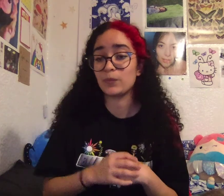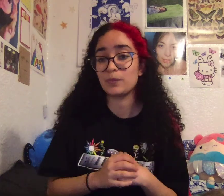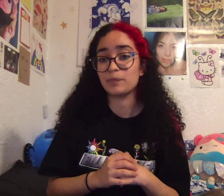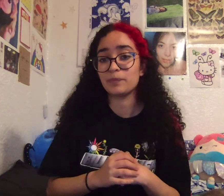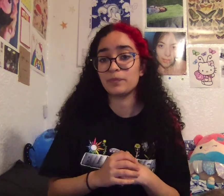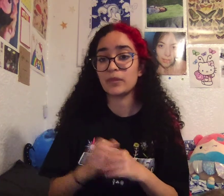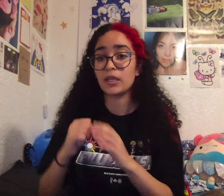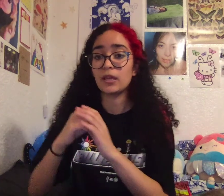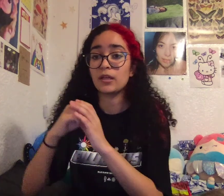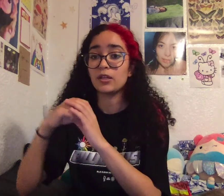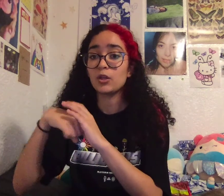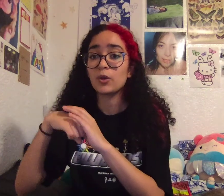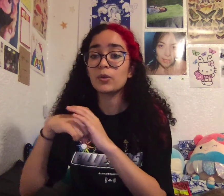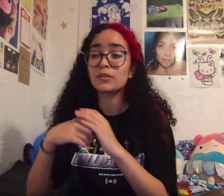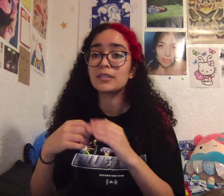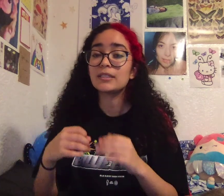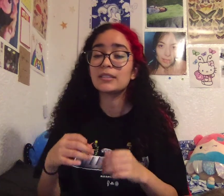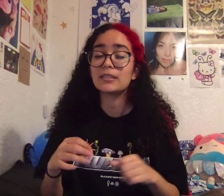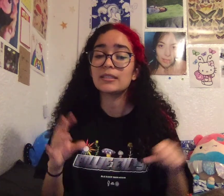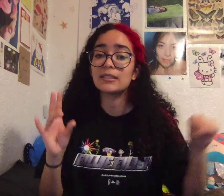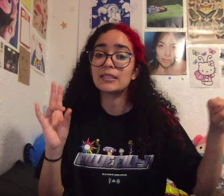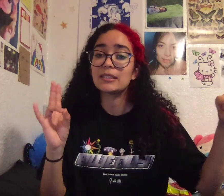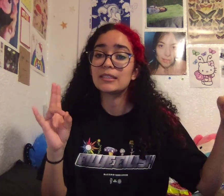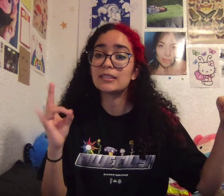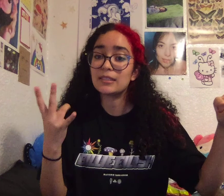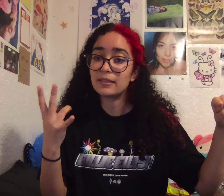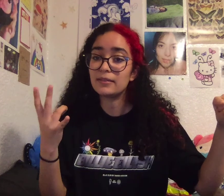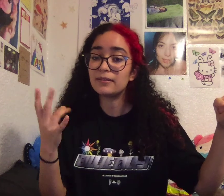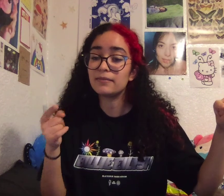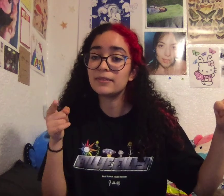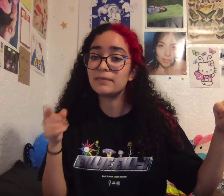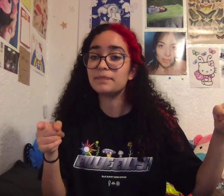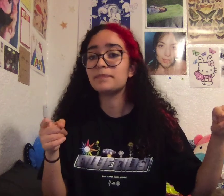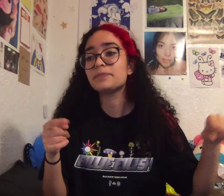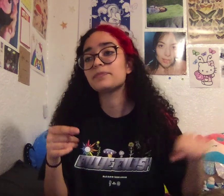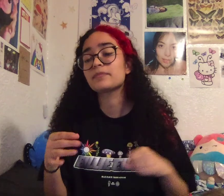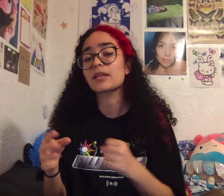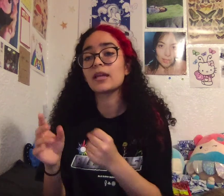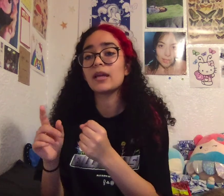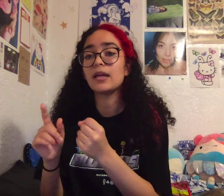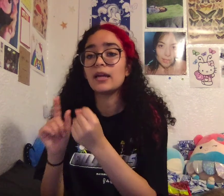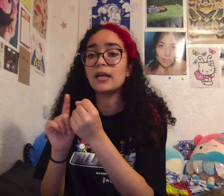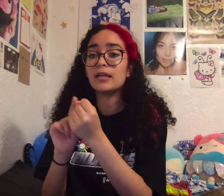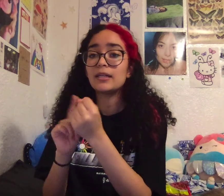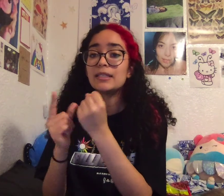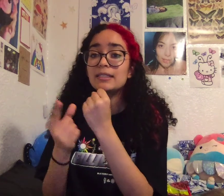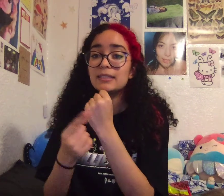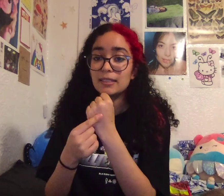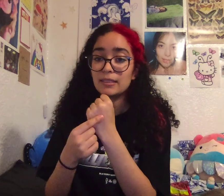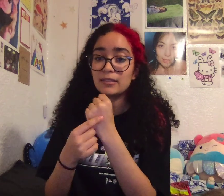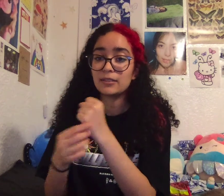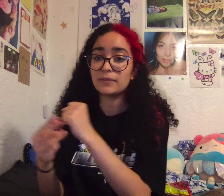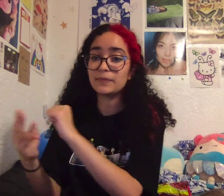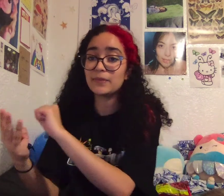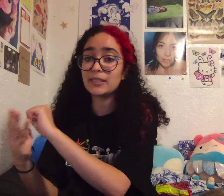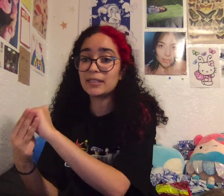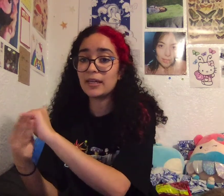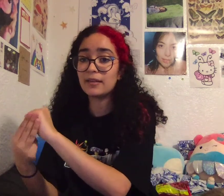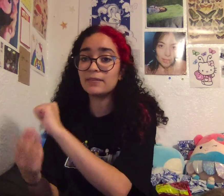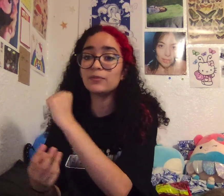Uranus is the seventh planet from the Sun and is in between Saturn and Neptune. The eighth and final planet